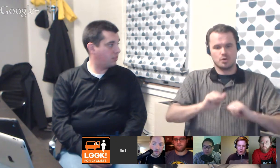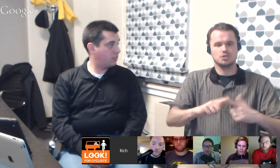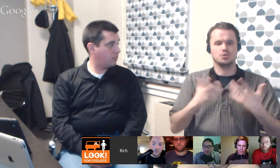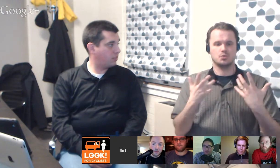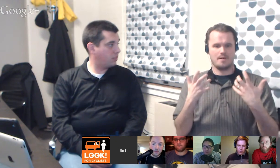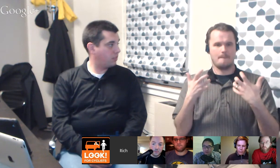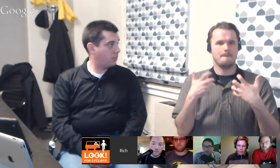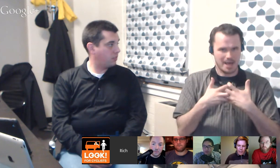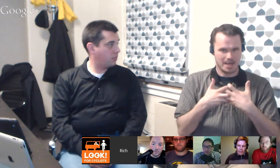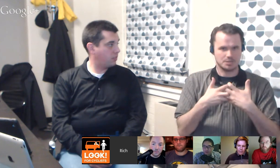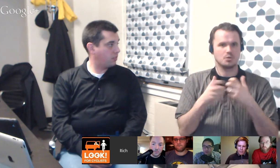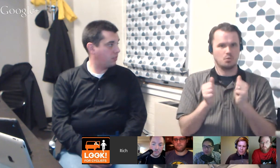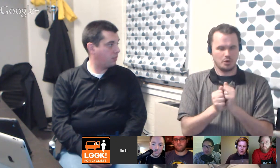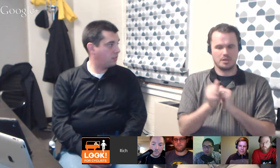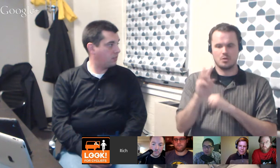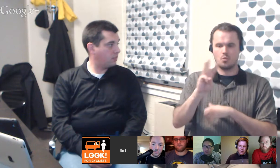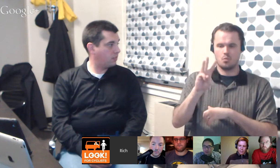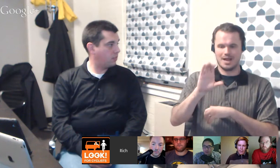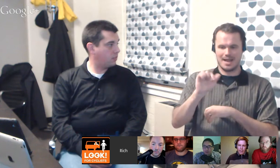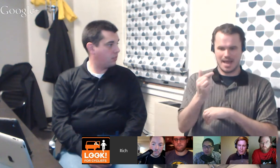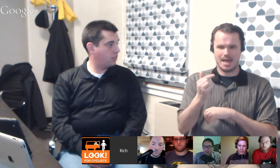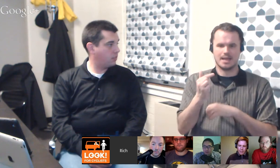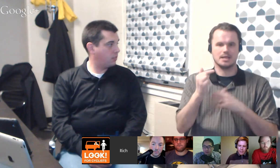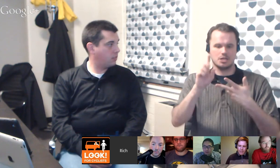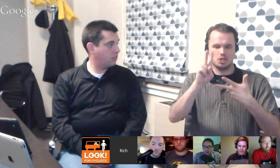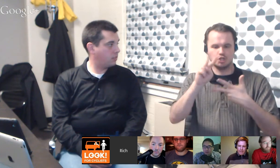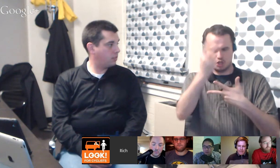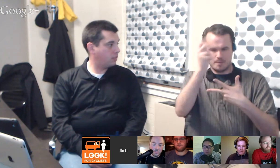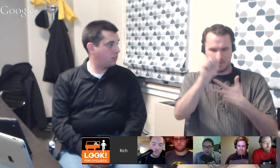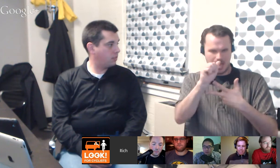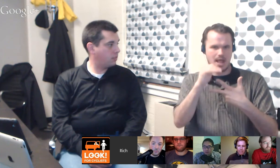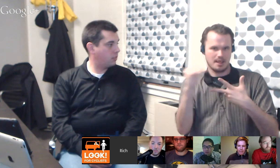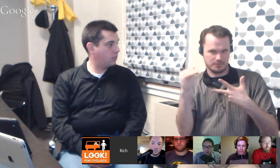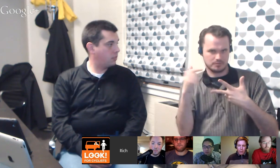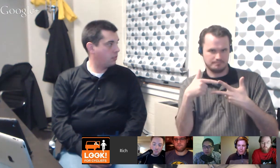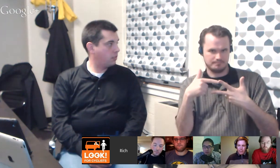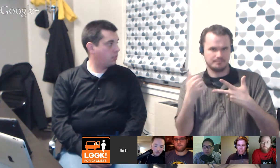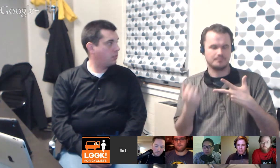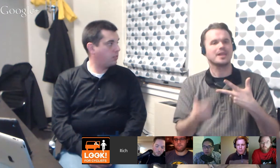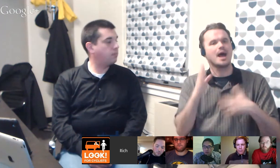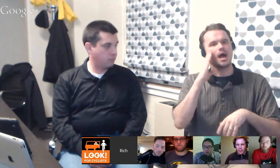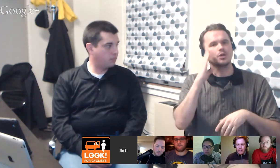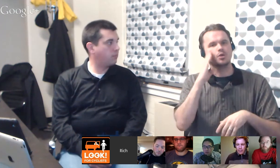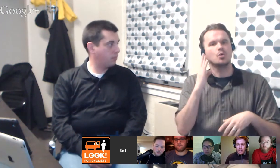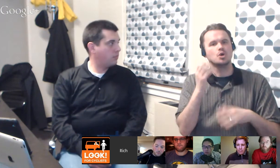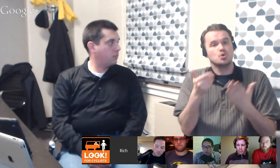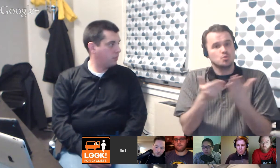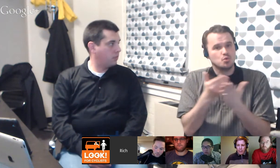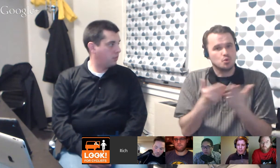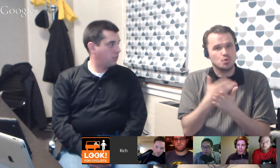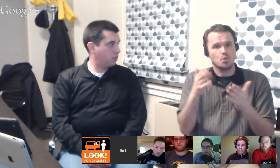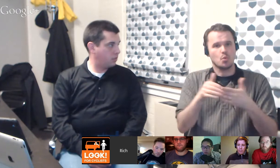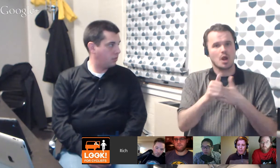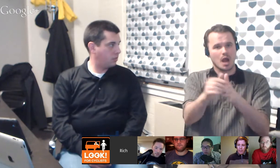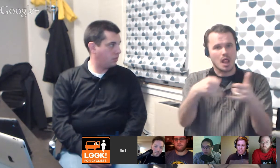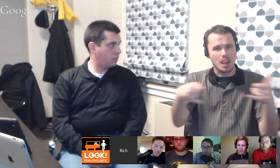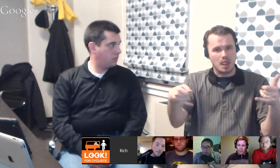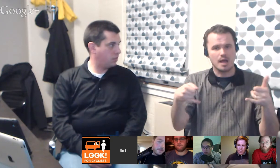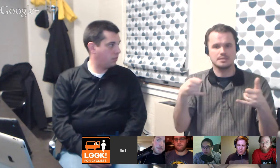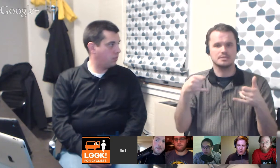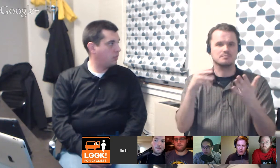with WCAG level AA. And I know that there's soon new guidelines being put out there,